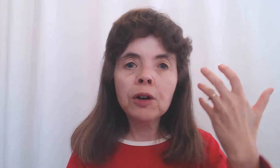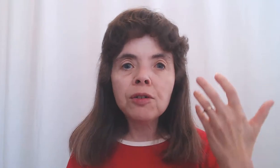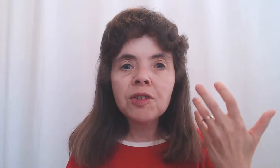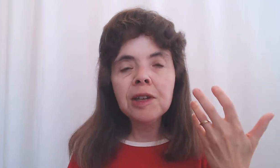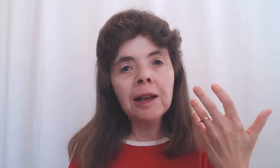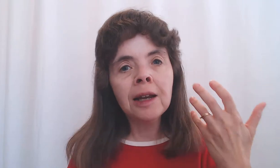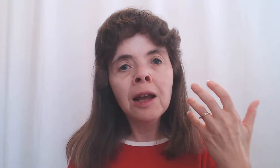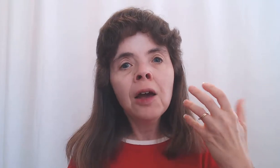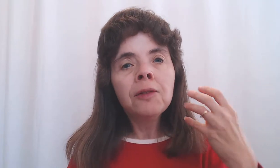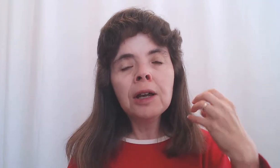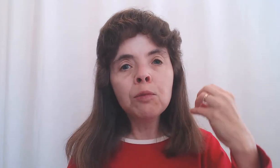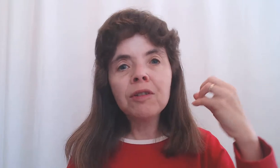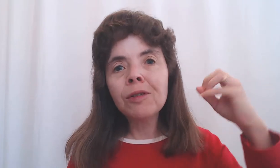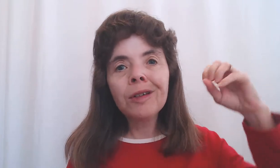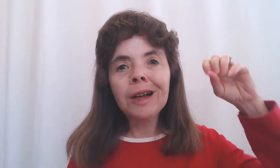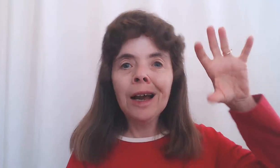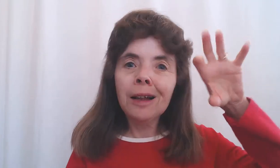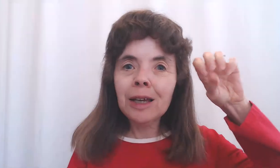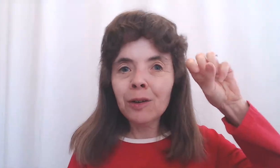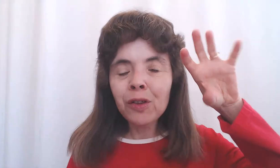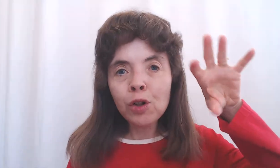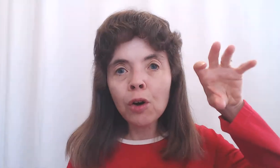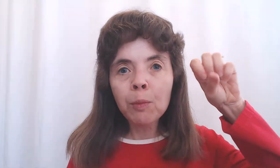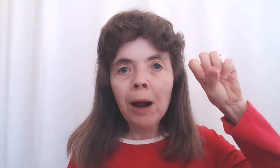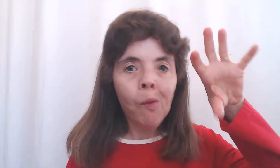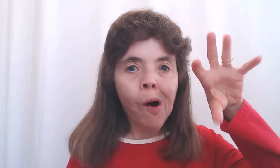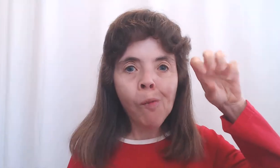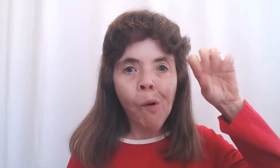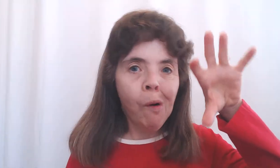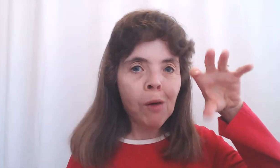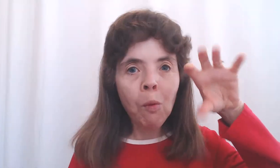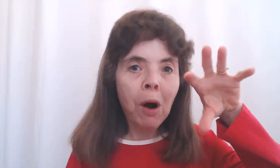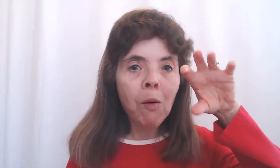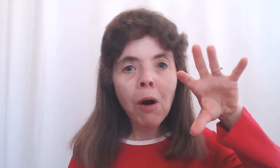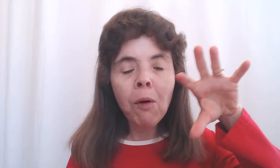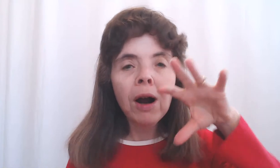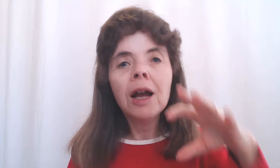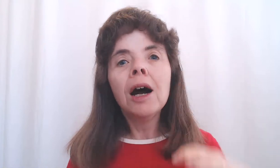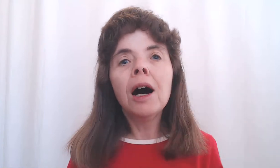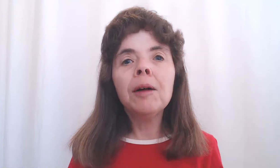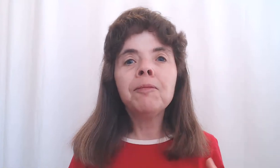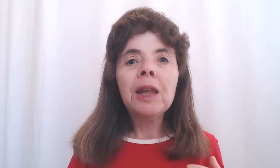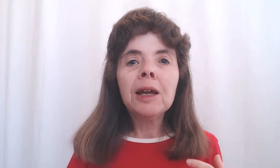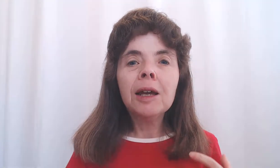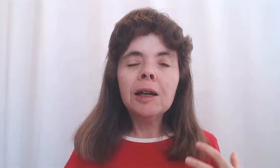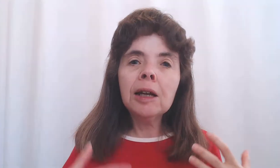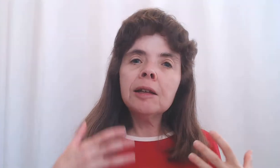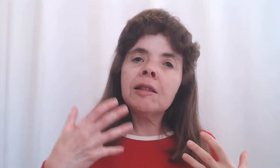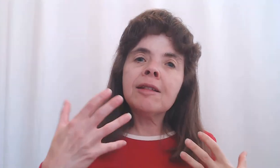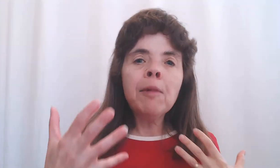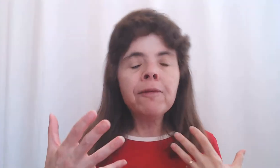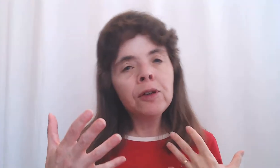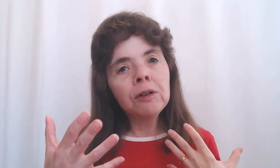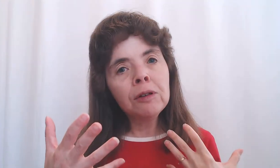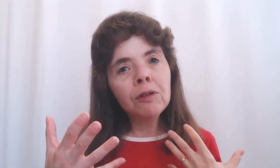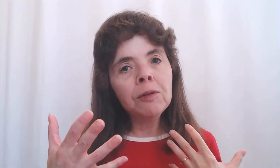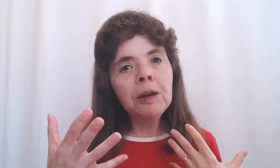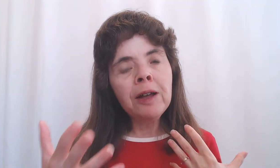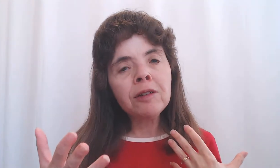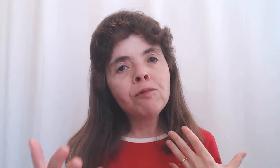understanding, that it was just a kind of like, you in the Charlie Brown, wah, wah, wah, wah, wah, wah. In some of the events of